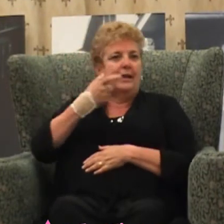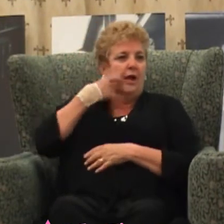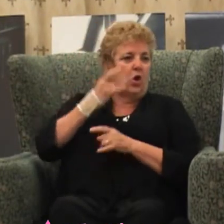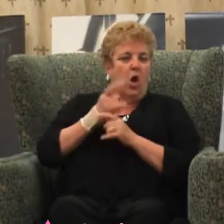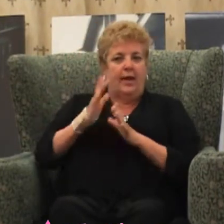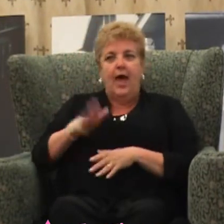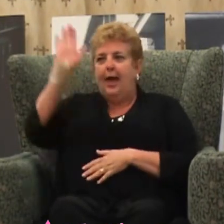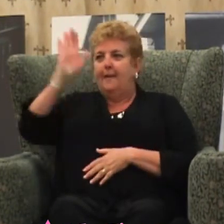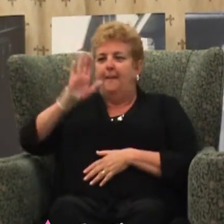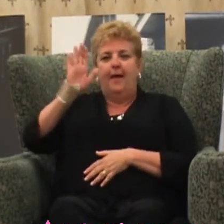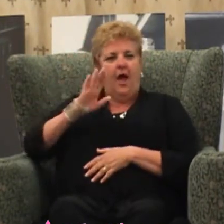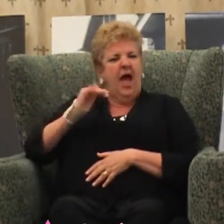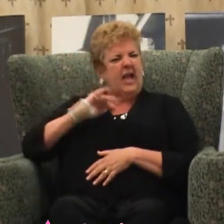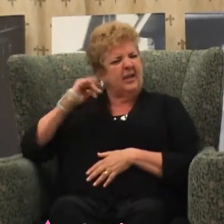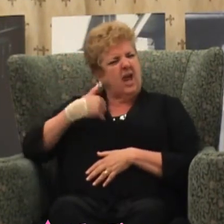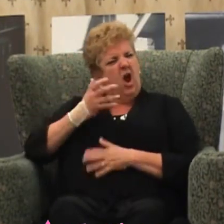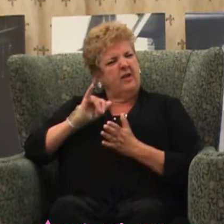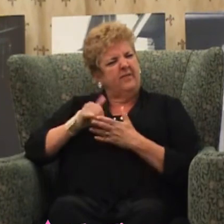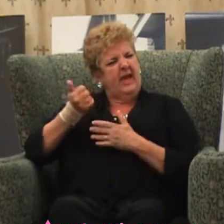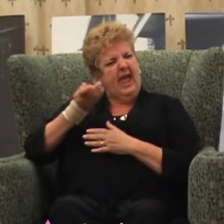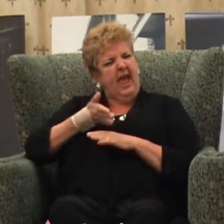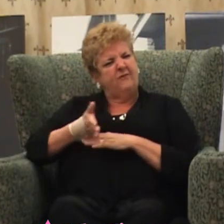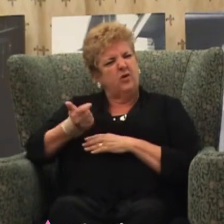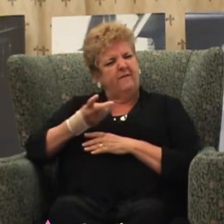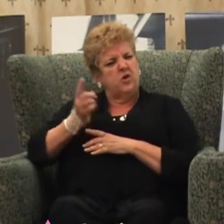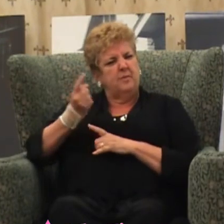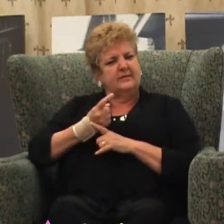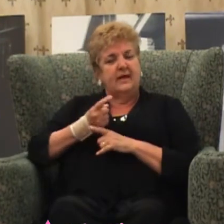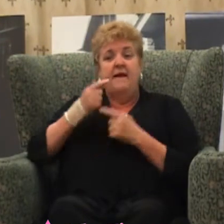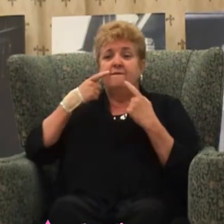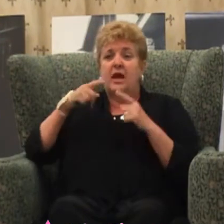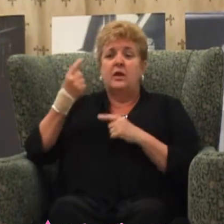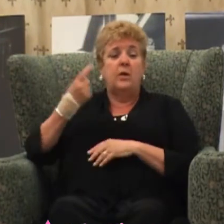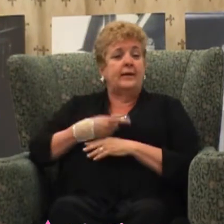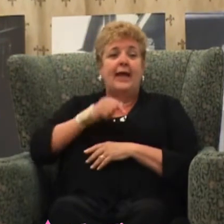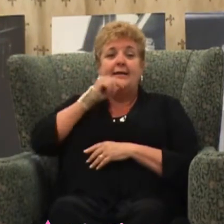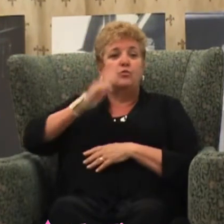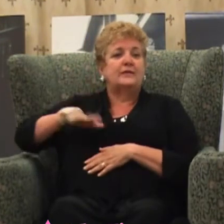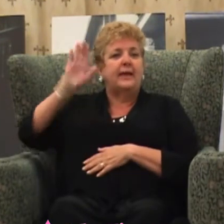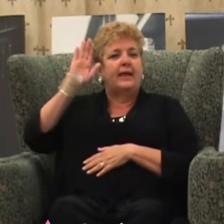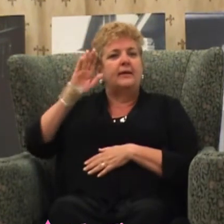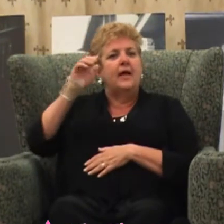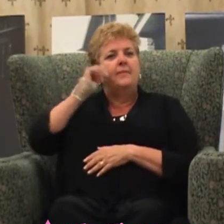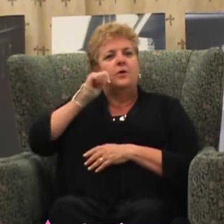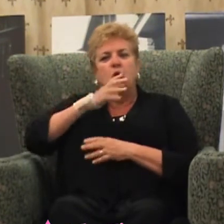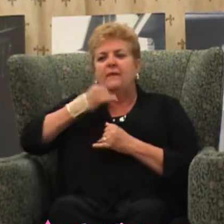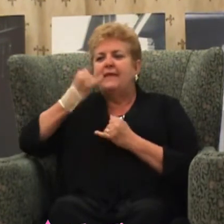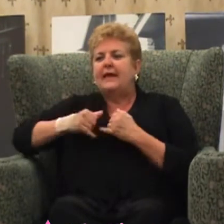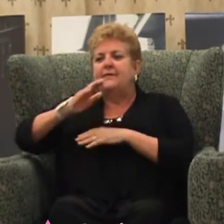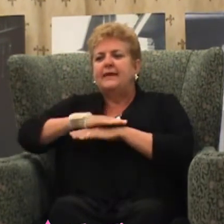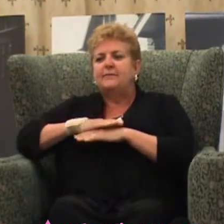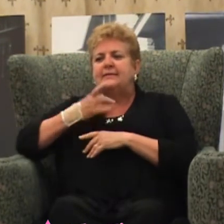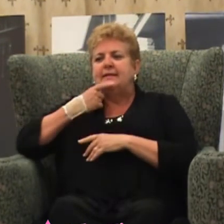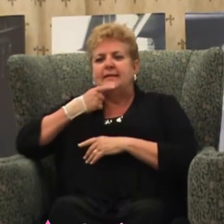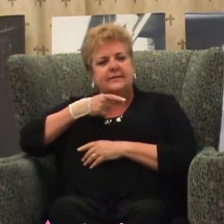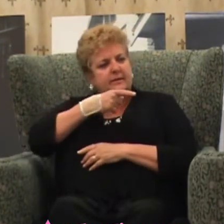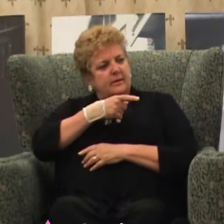got tired of it after about a couple months of it. And finally, one day I didn't raise my hand, and this girl at the end of the table said to her friend, Doug's got 30